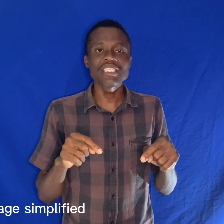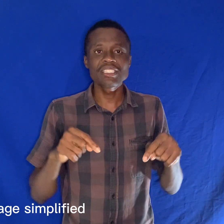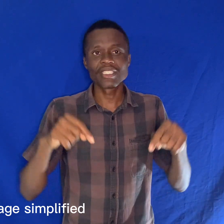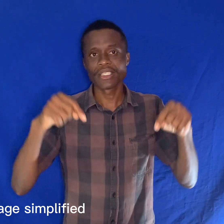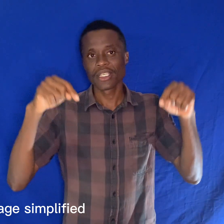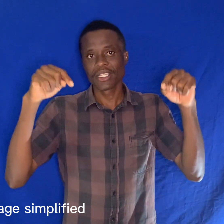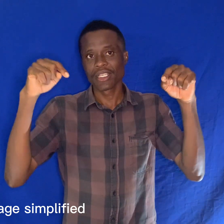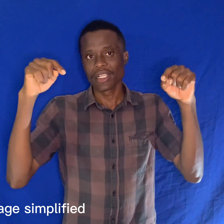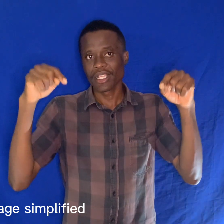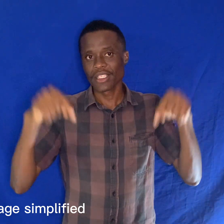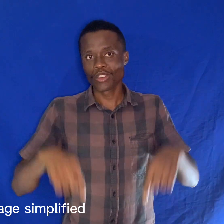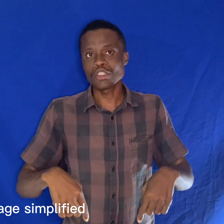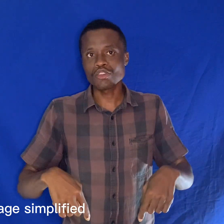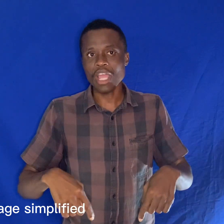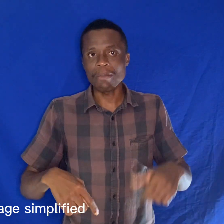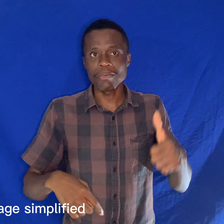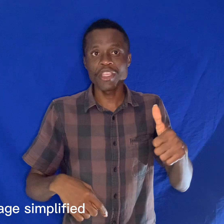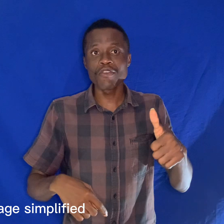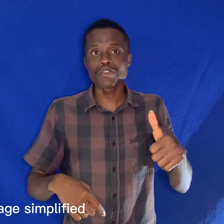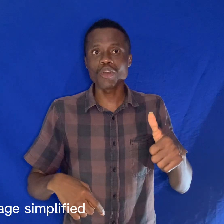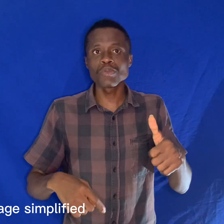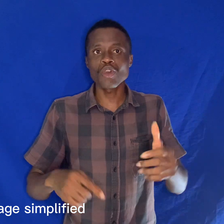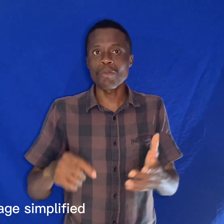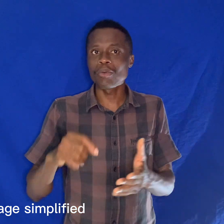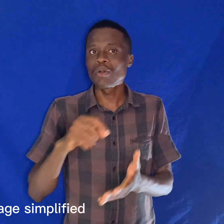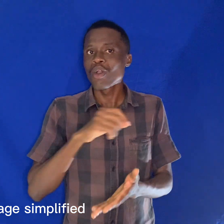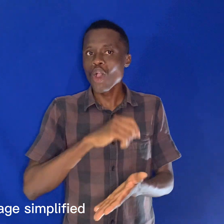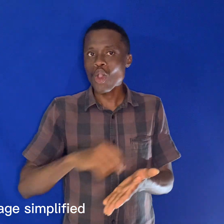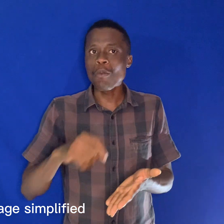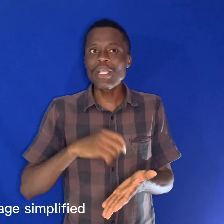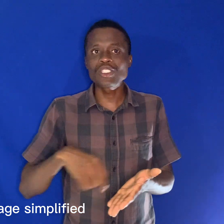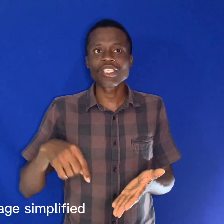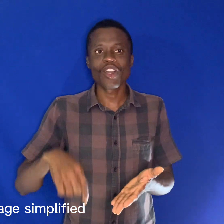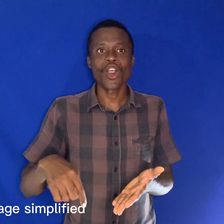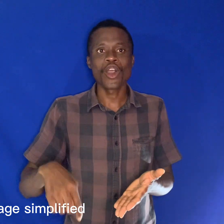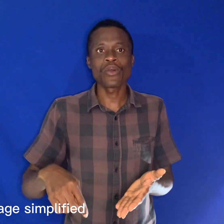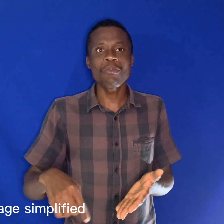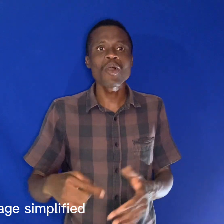please subscribe, give us thumbs up, comment on our box,